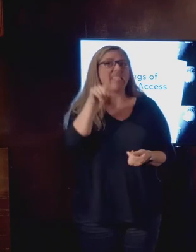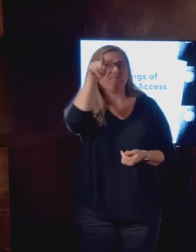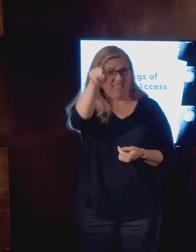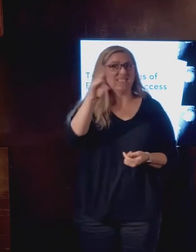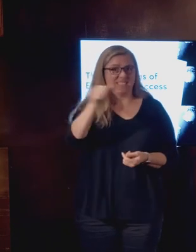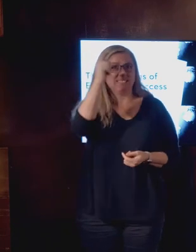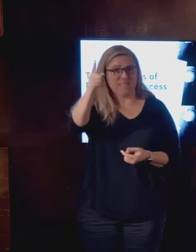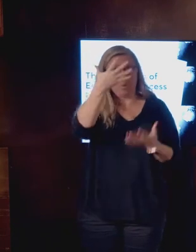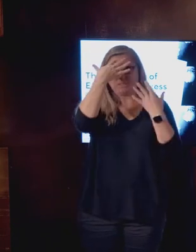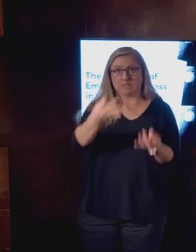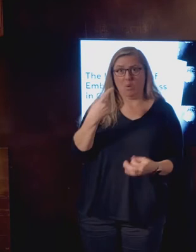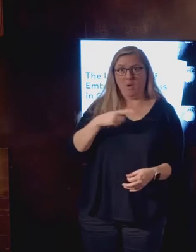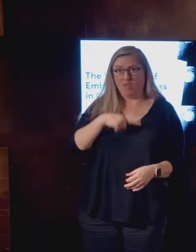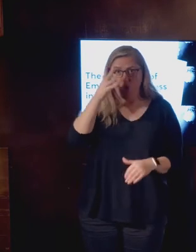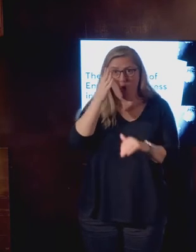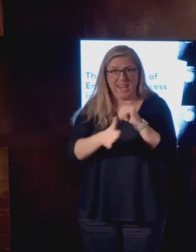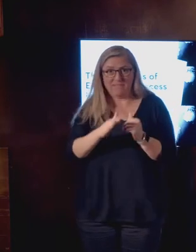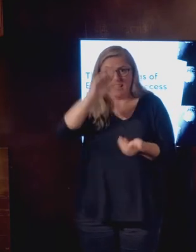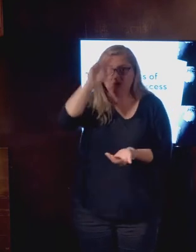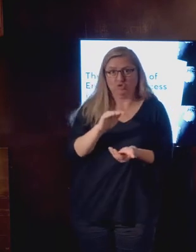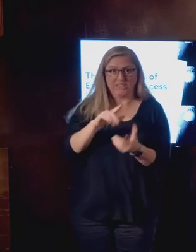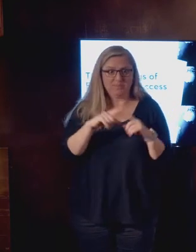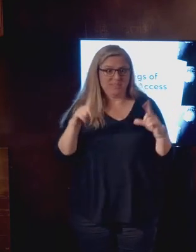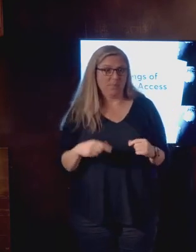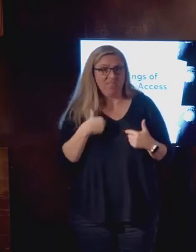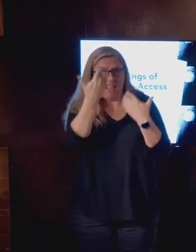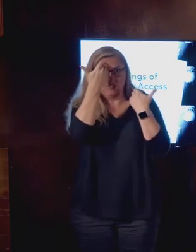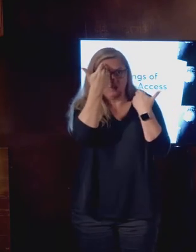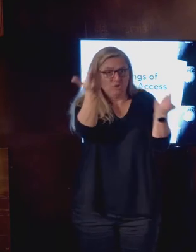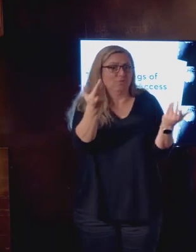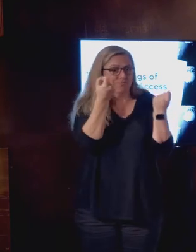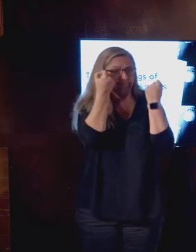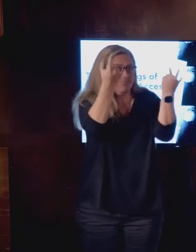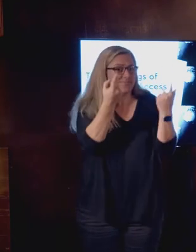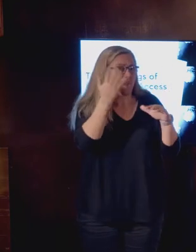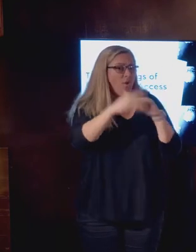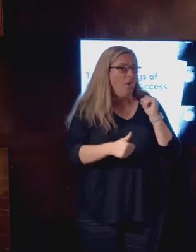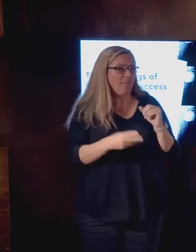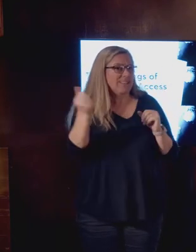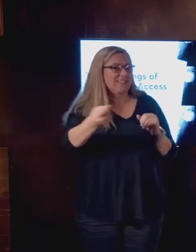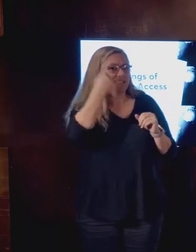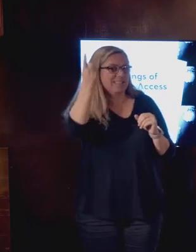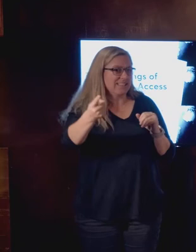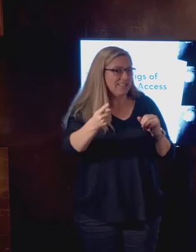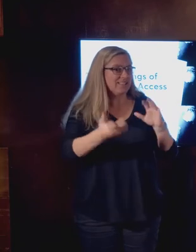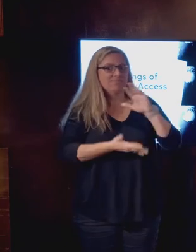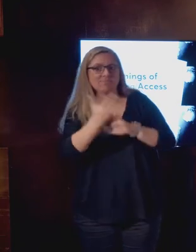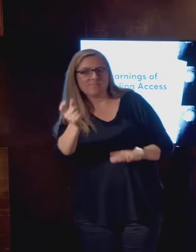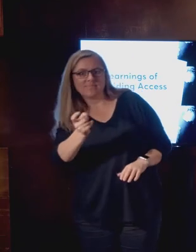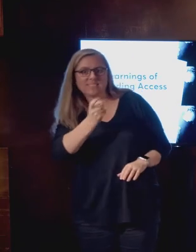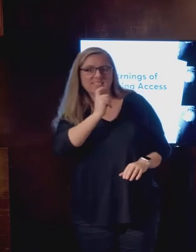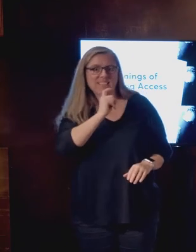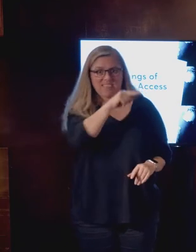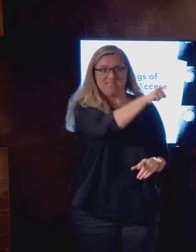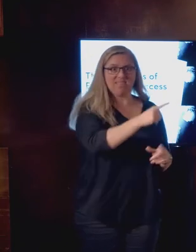needed concession. Yeah. Because they got no idea the you know, what someone else drops on taking their mates out for dinner is someone